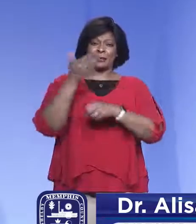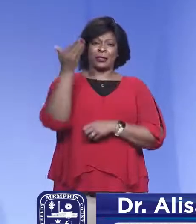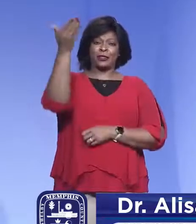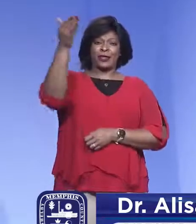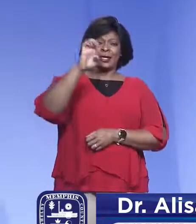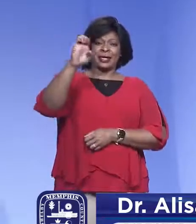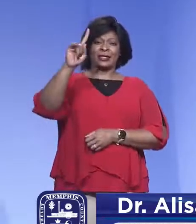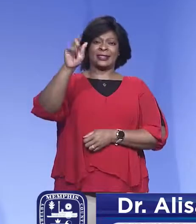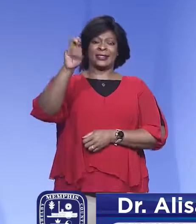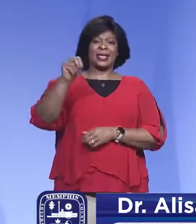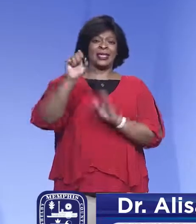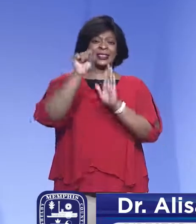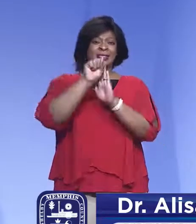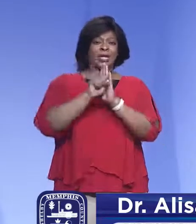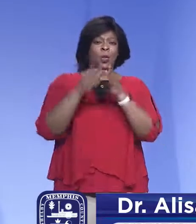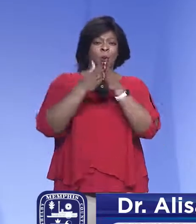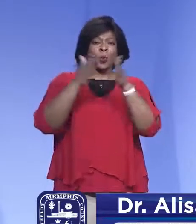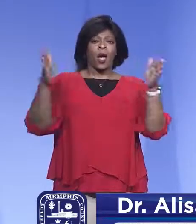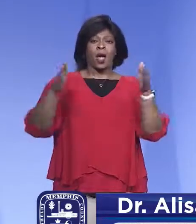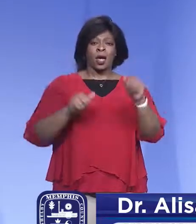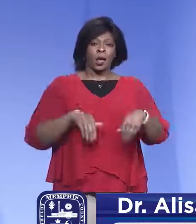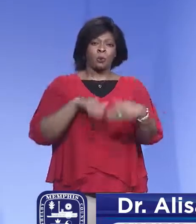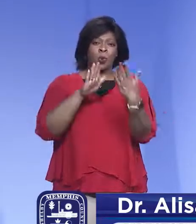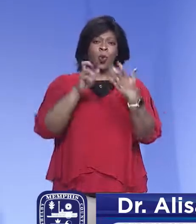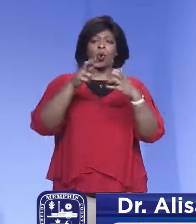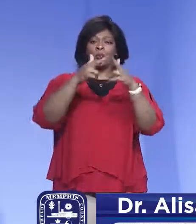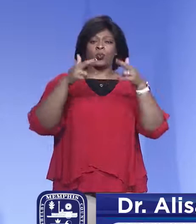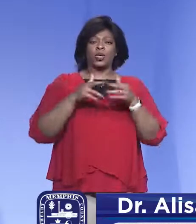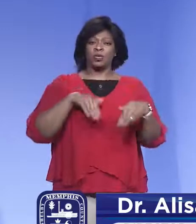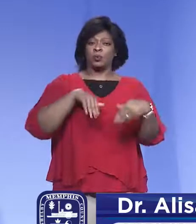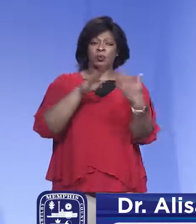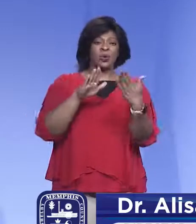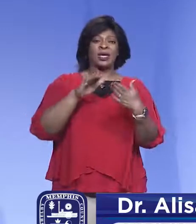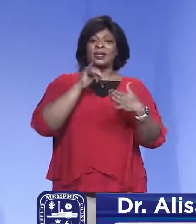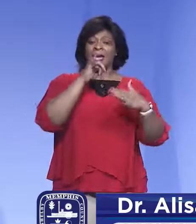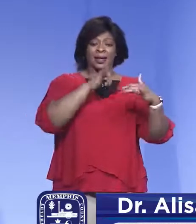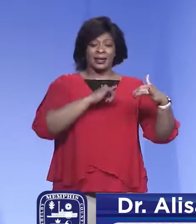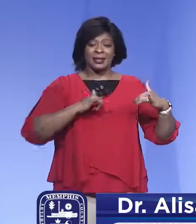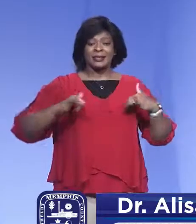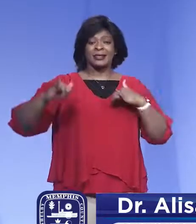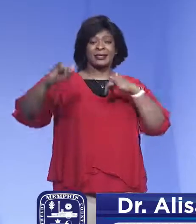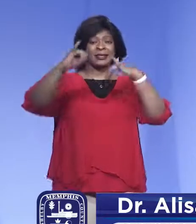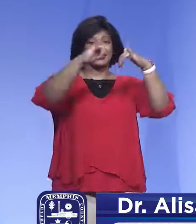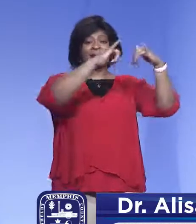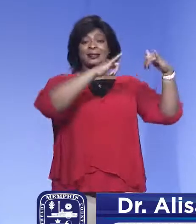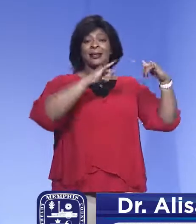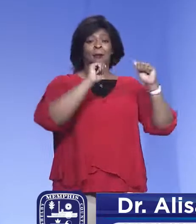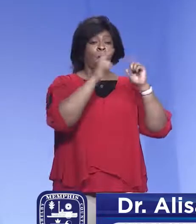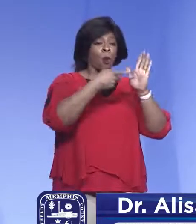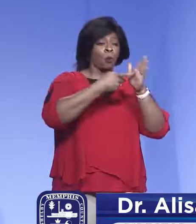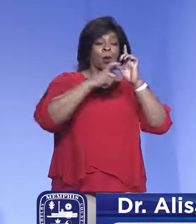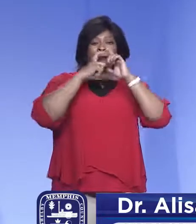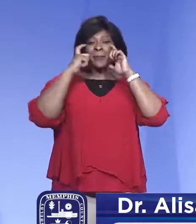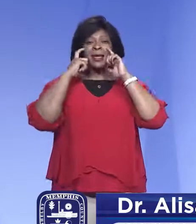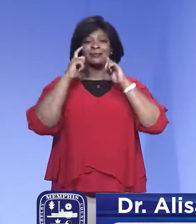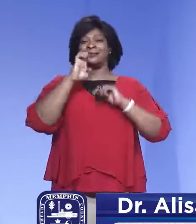to take either a statewide approach or a regional approach. There isn't consistent masking in East Tennessee, and that's critical.